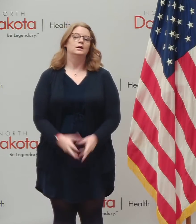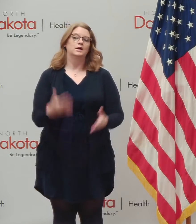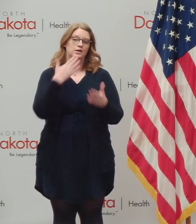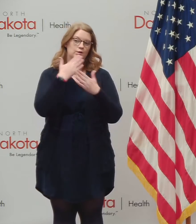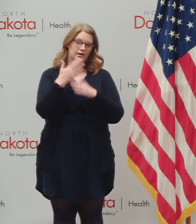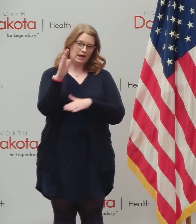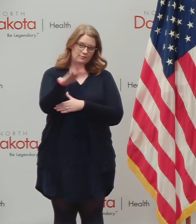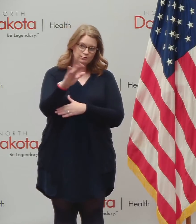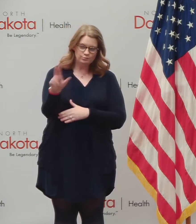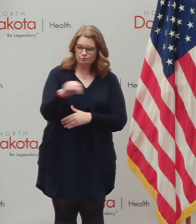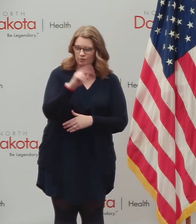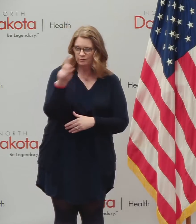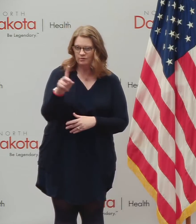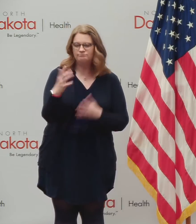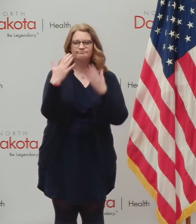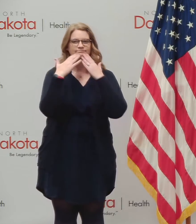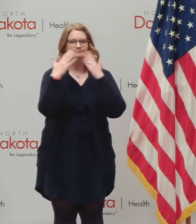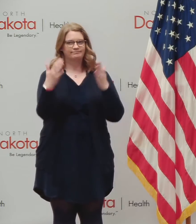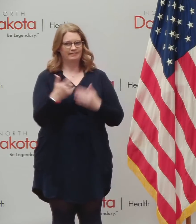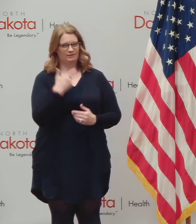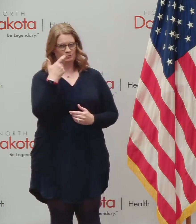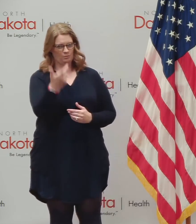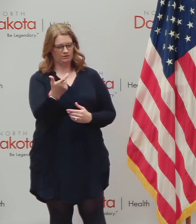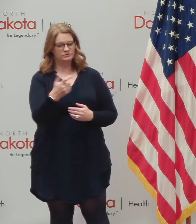Good afternoon, North Dakota. Thanks for joining us.